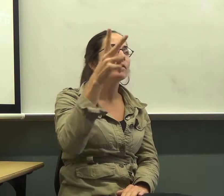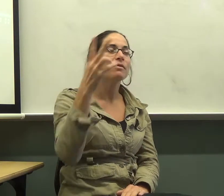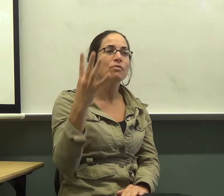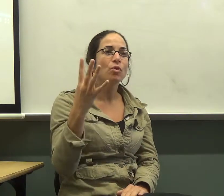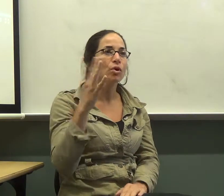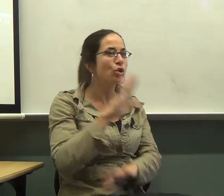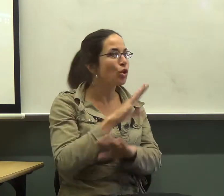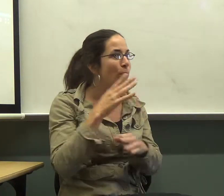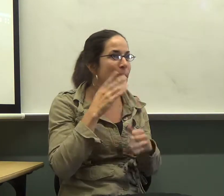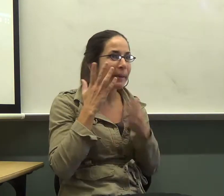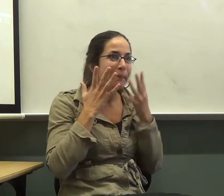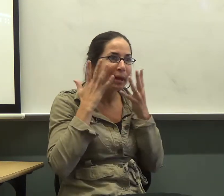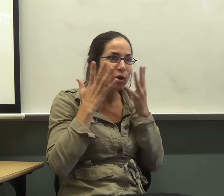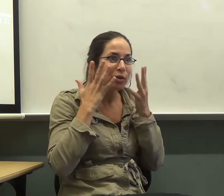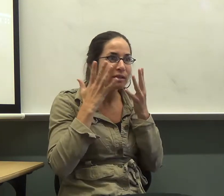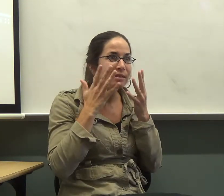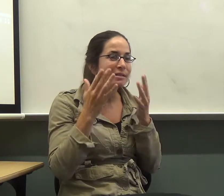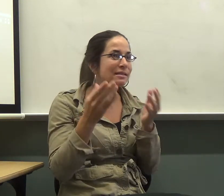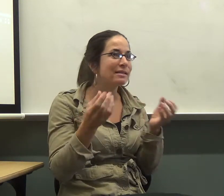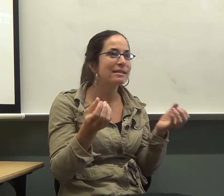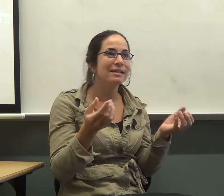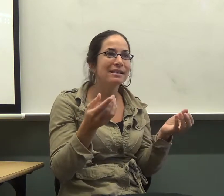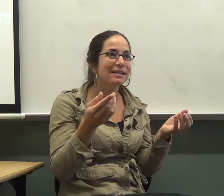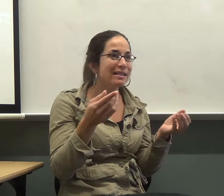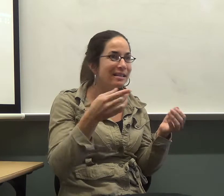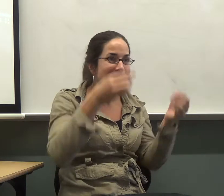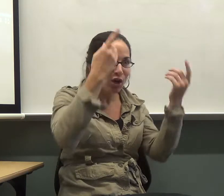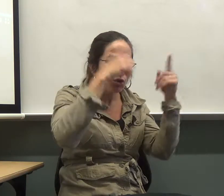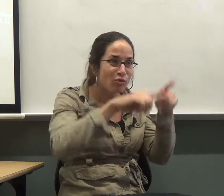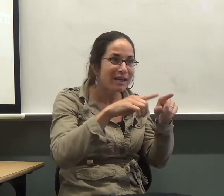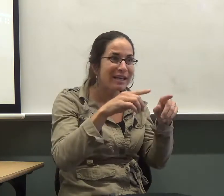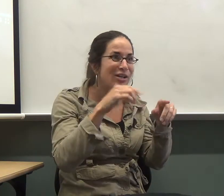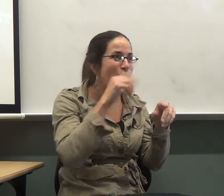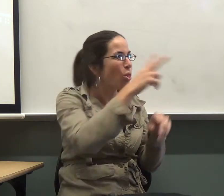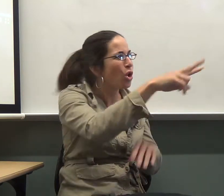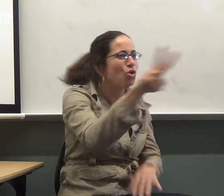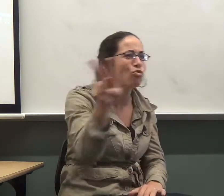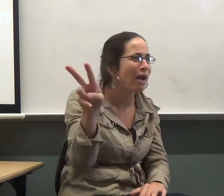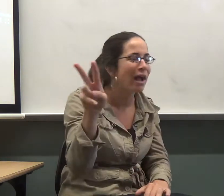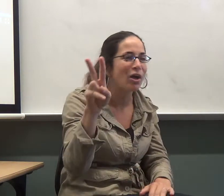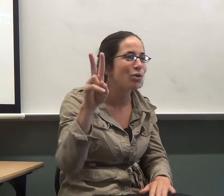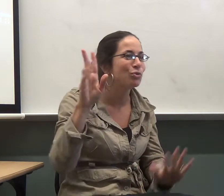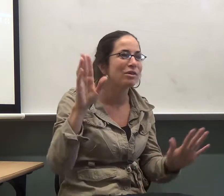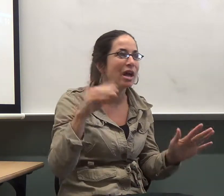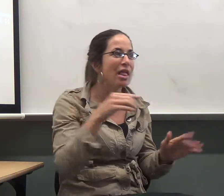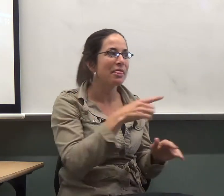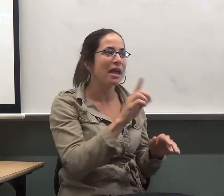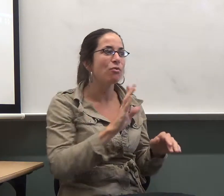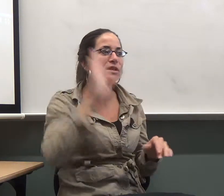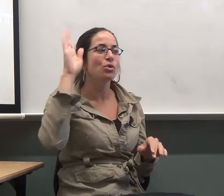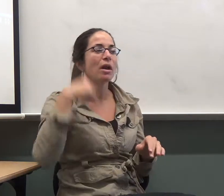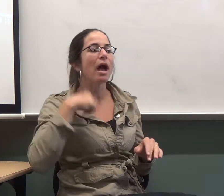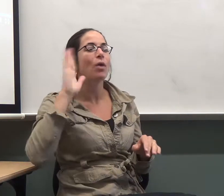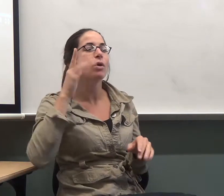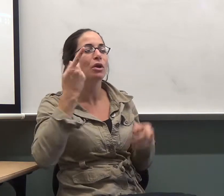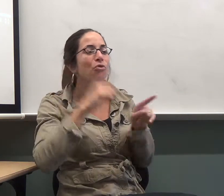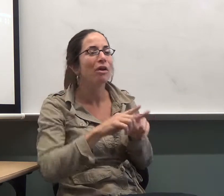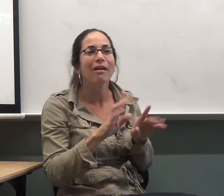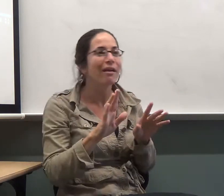embarrassed. 5. Don't look around and decide whether or not you agree later. You can't say, oh, everybody else raised their hand. Now Elvis agrees. No, I'm teasing. Do you